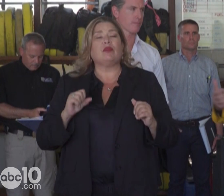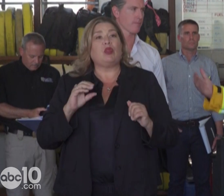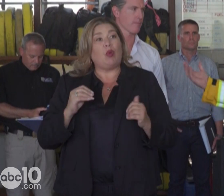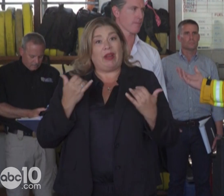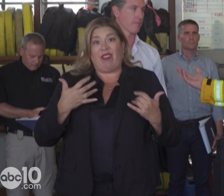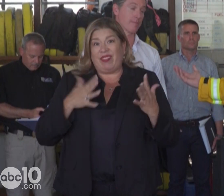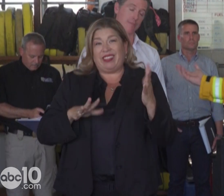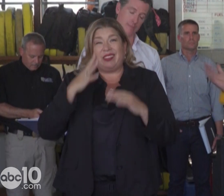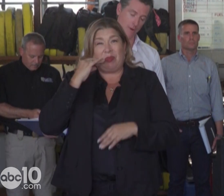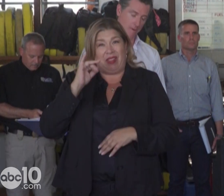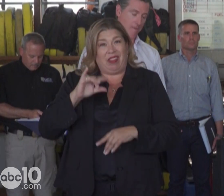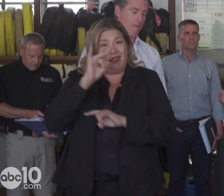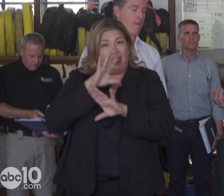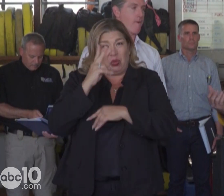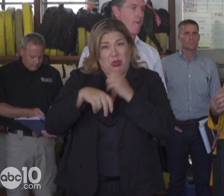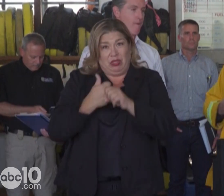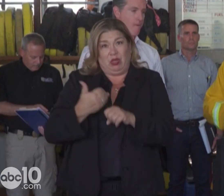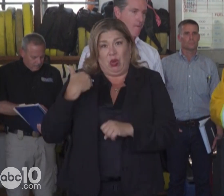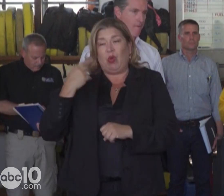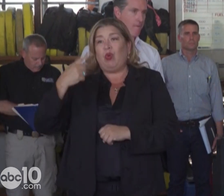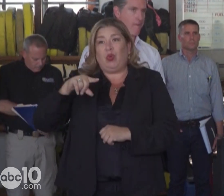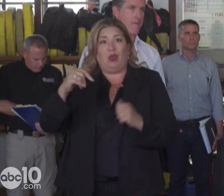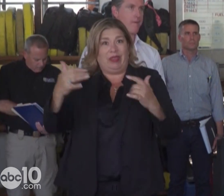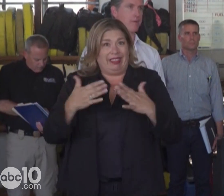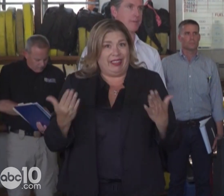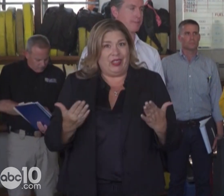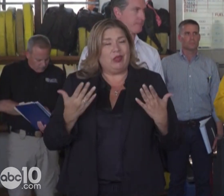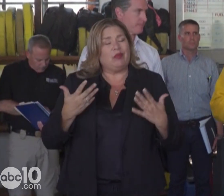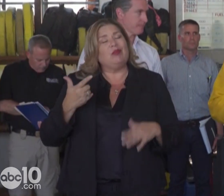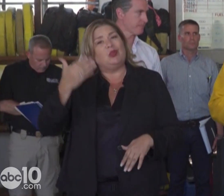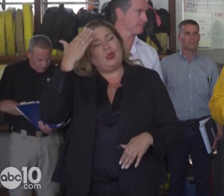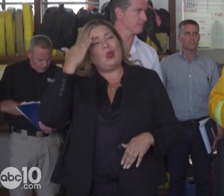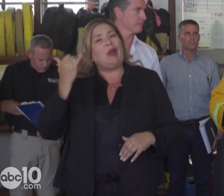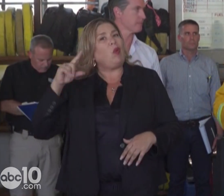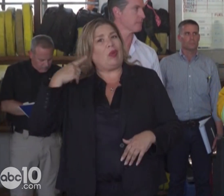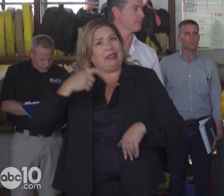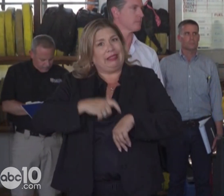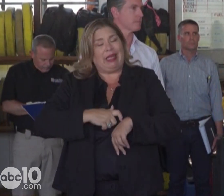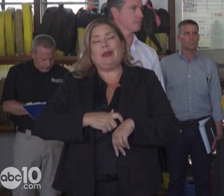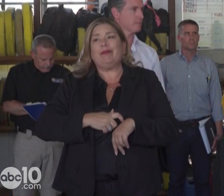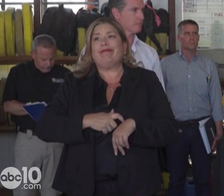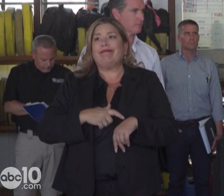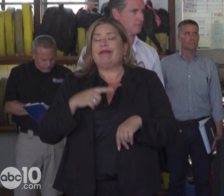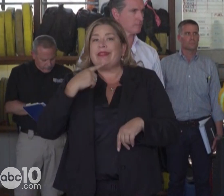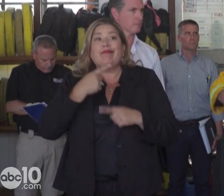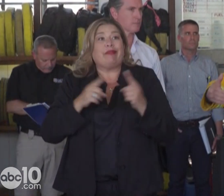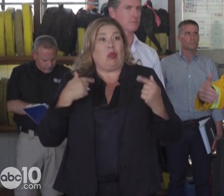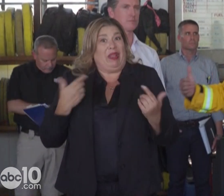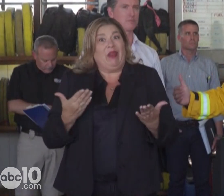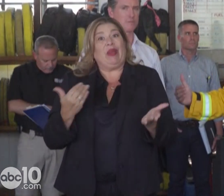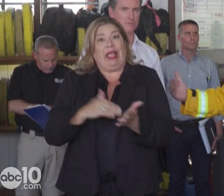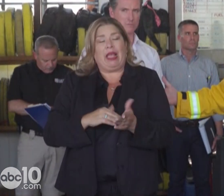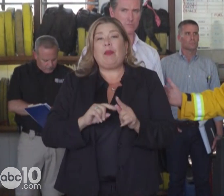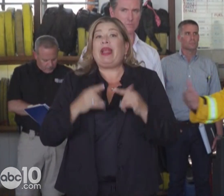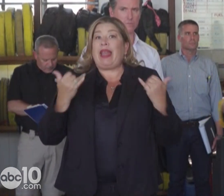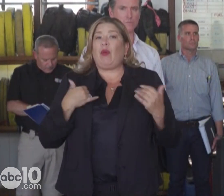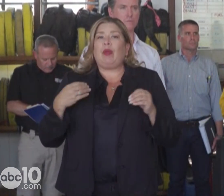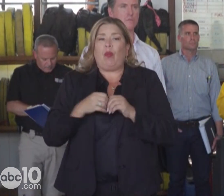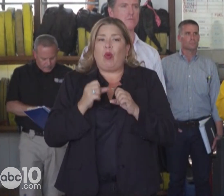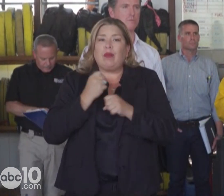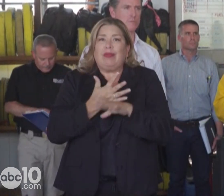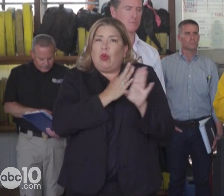gone through this 2 years ago and you coming out with us, it's a crazy time to say, here we are again, but we are more prepared than